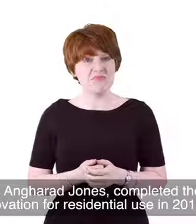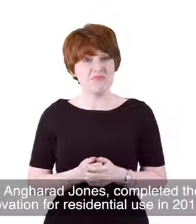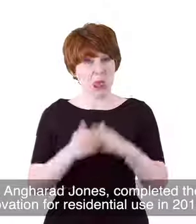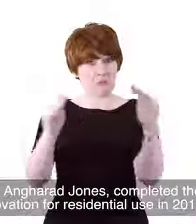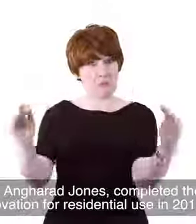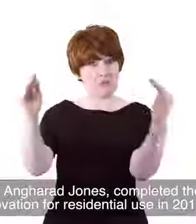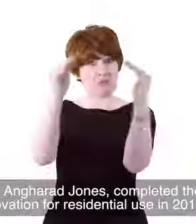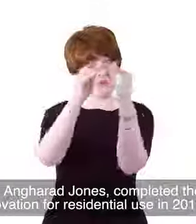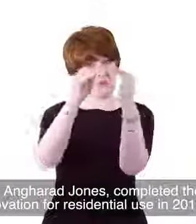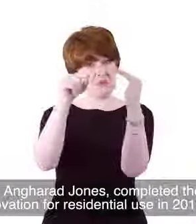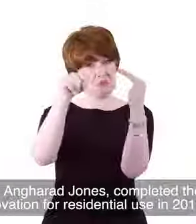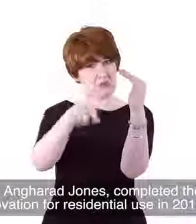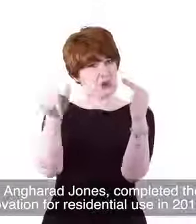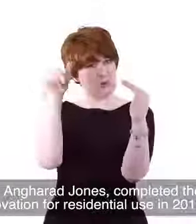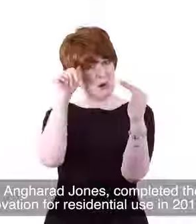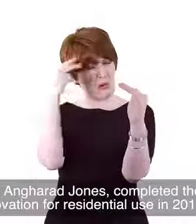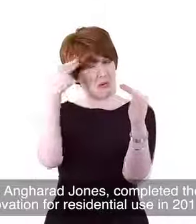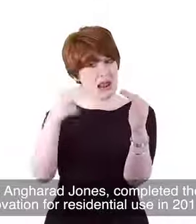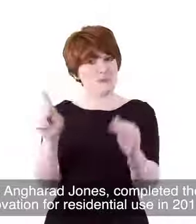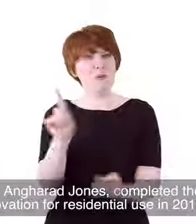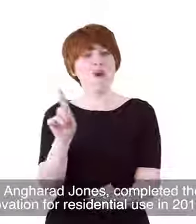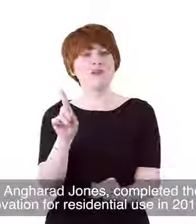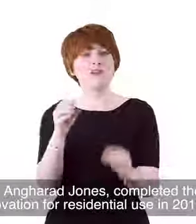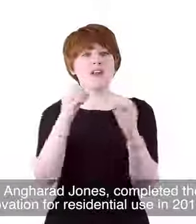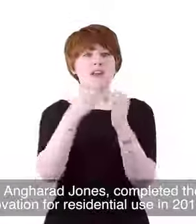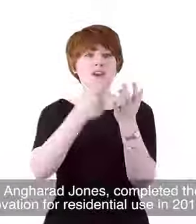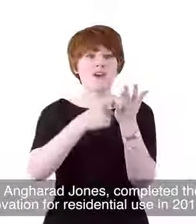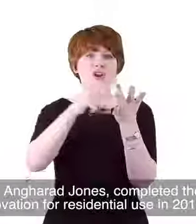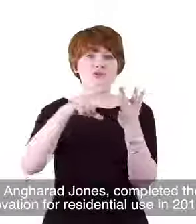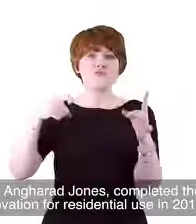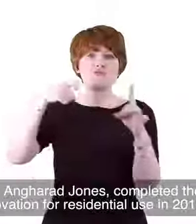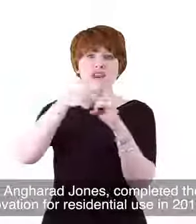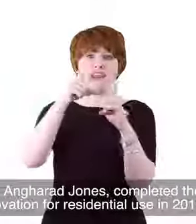Jones, completed the building's renovations for residential use in 2015.